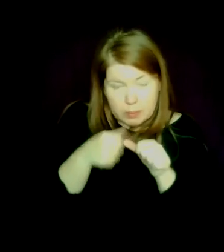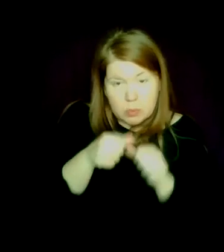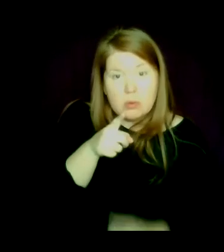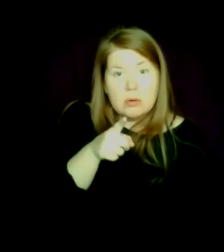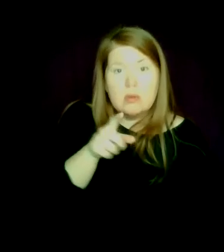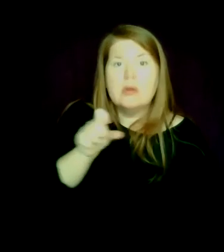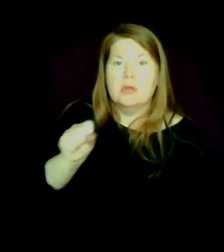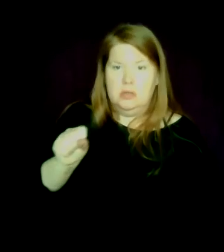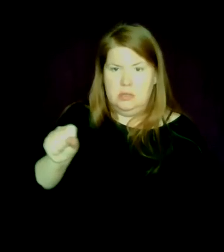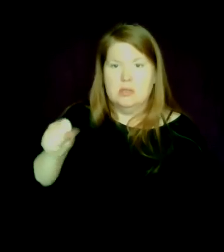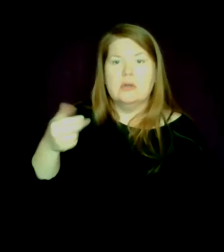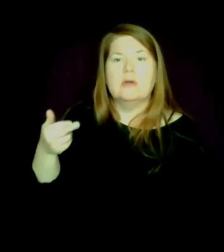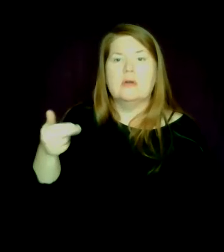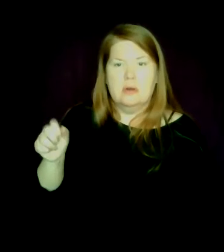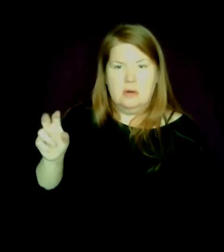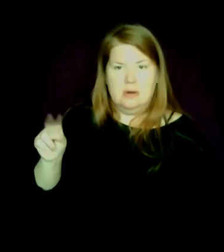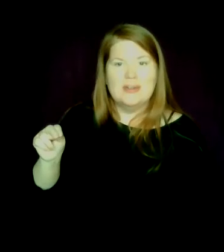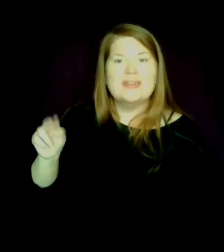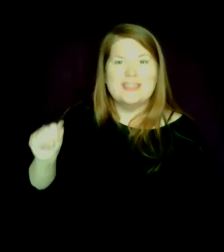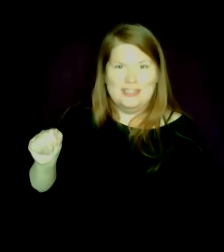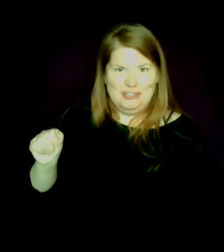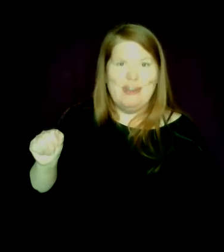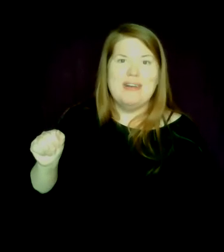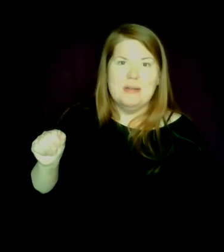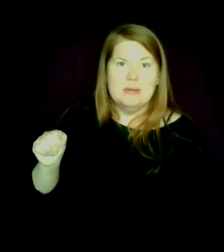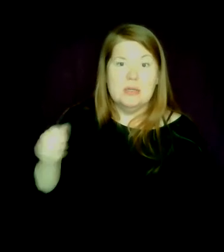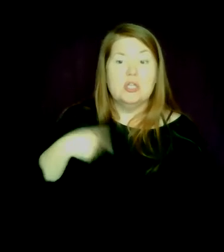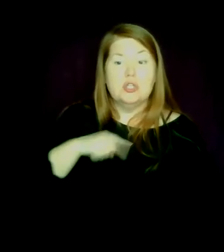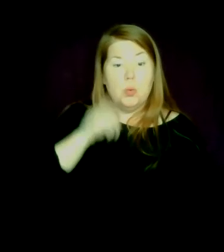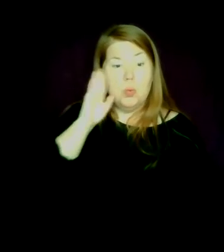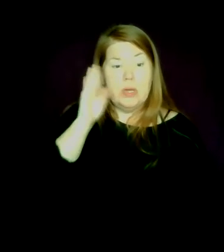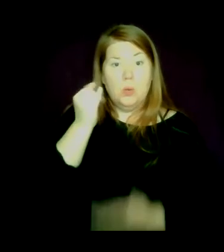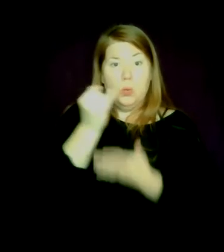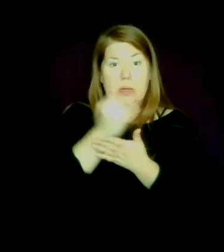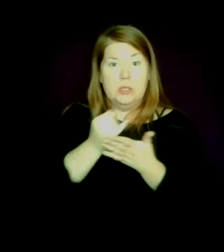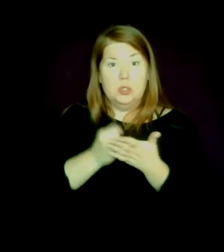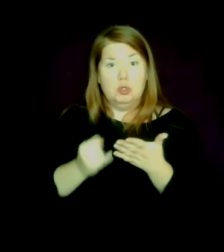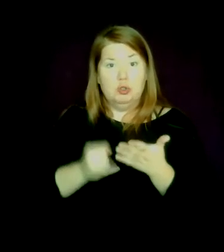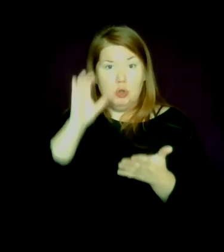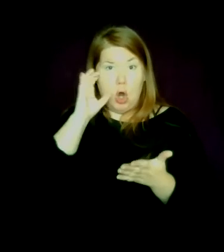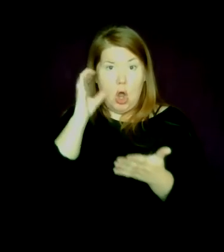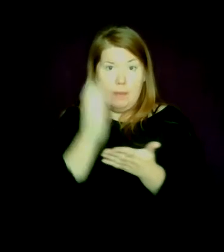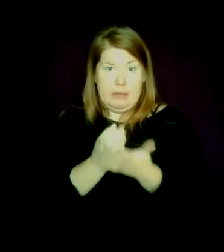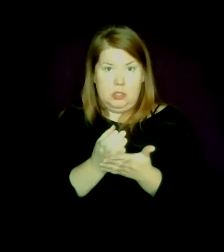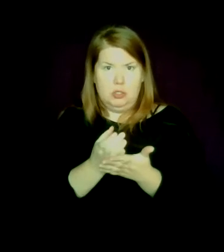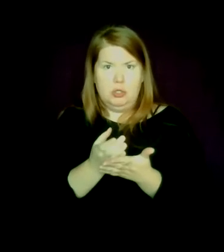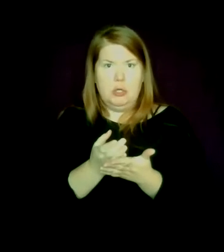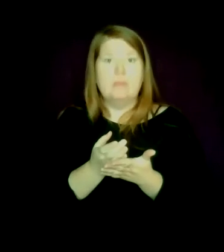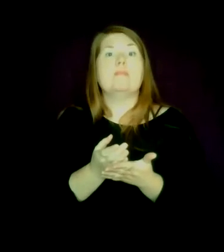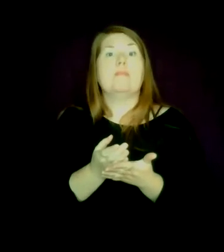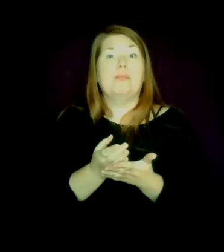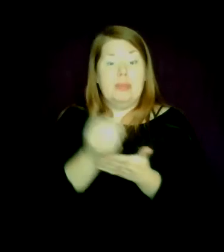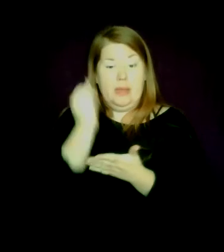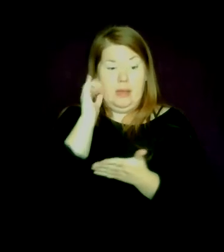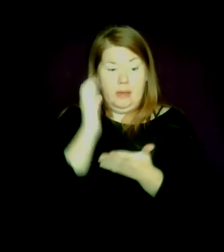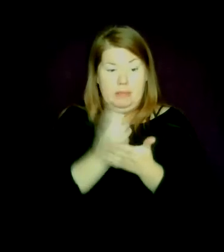Shauna, right? So we're going to draw a picture of her and we're going to tell what she does in the story. So as you know, Miss Yeager